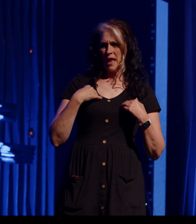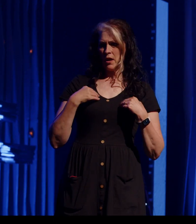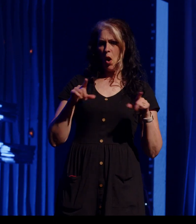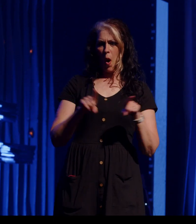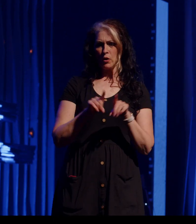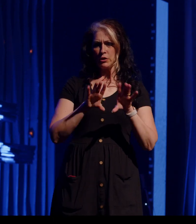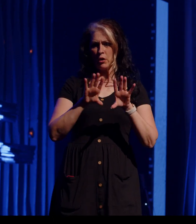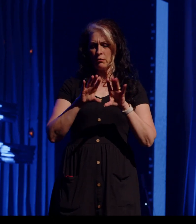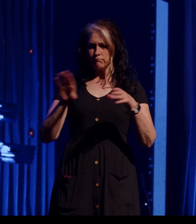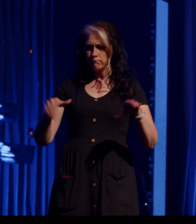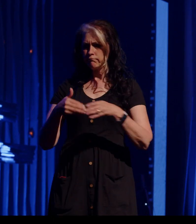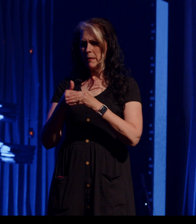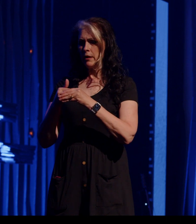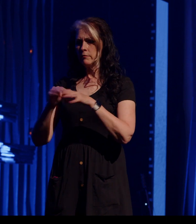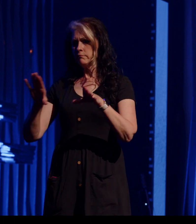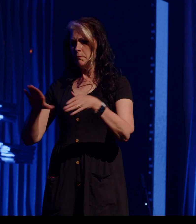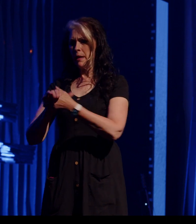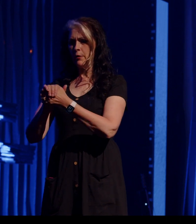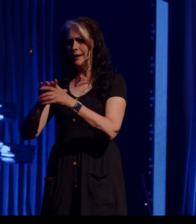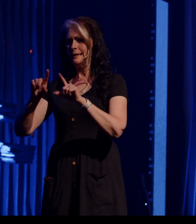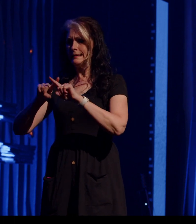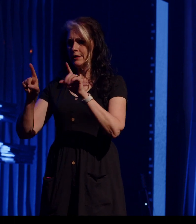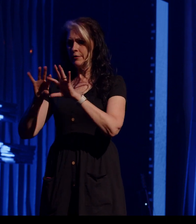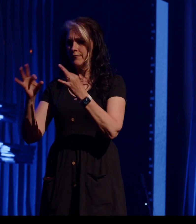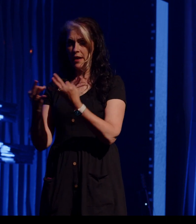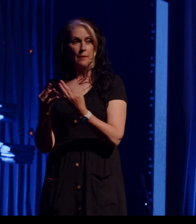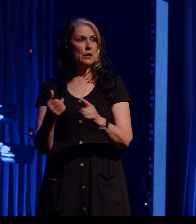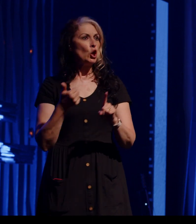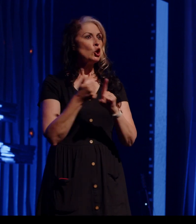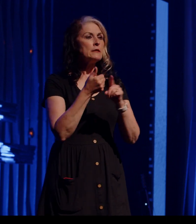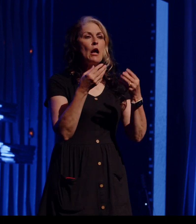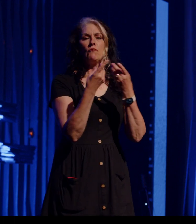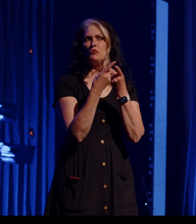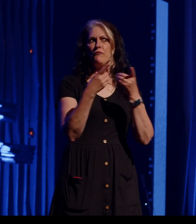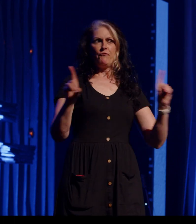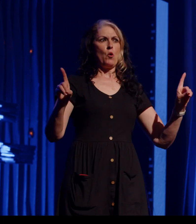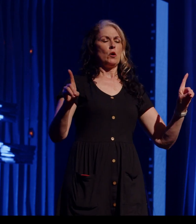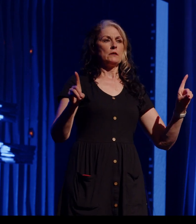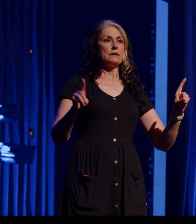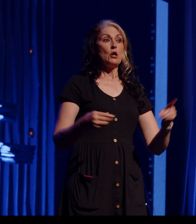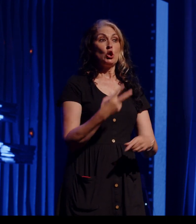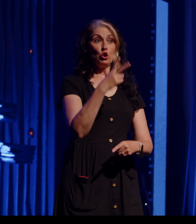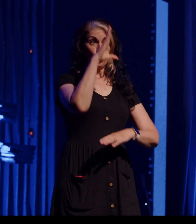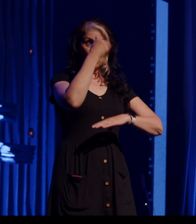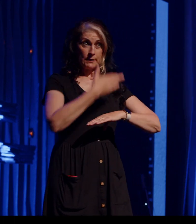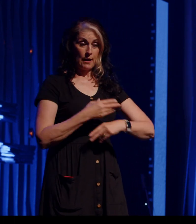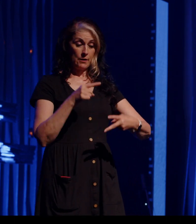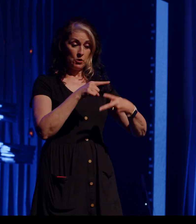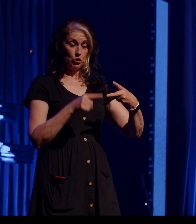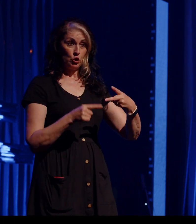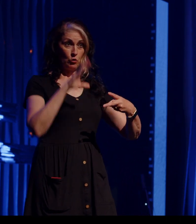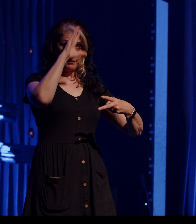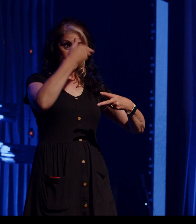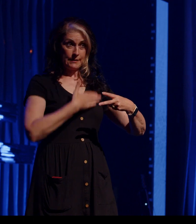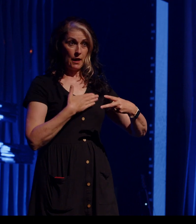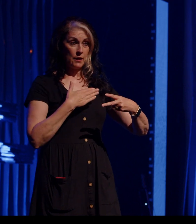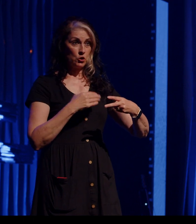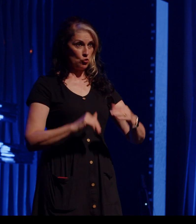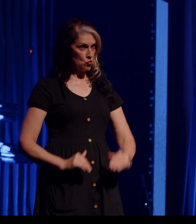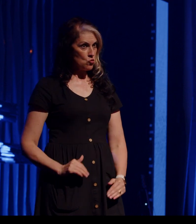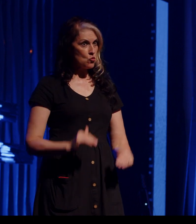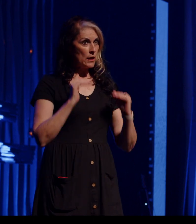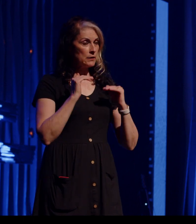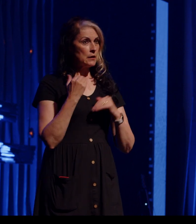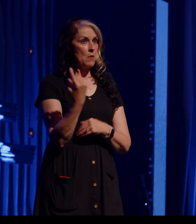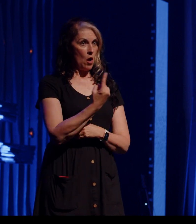kids. Unbeknownst to her, she divorced her husband and raised Ben and his brother on her own. She had every